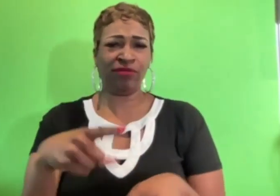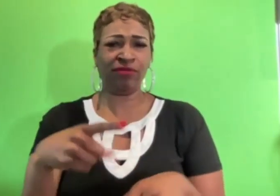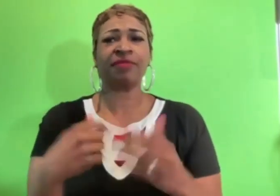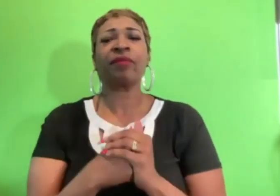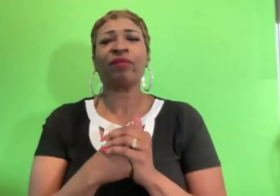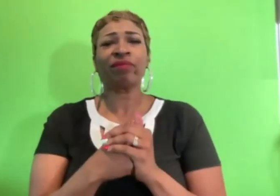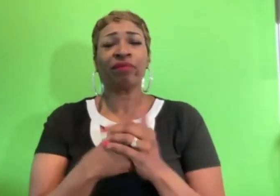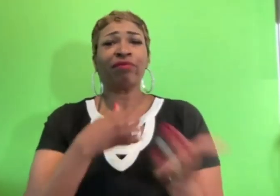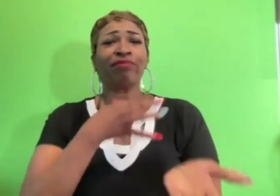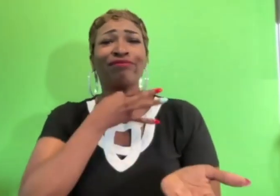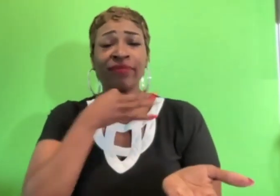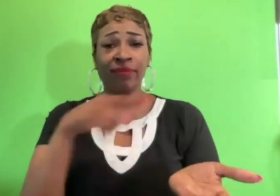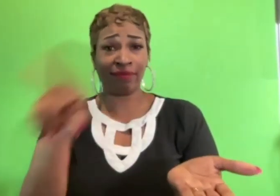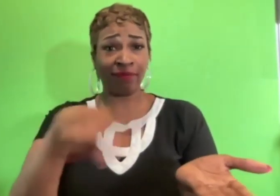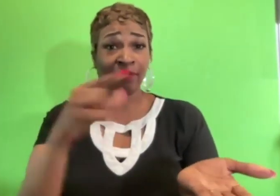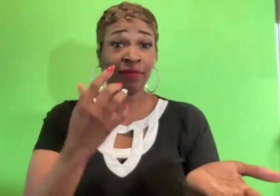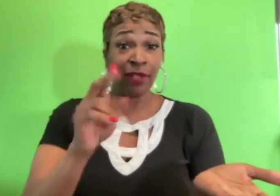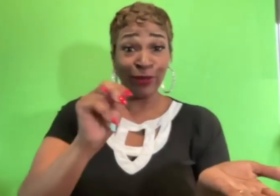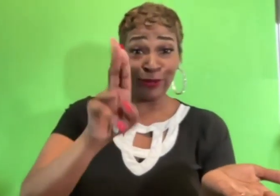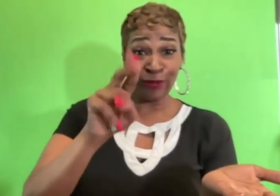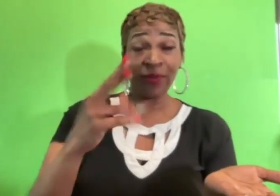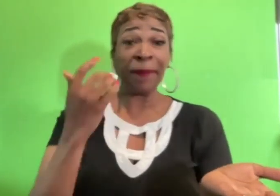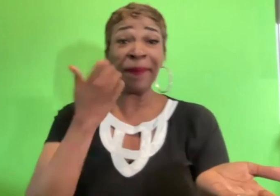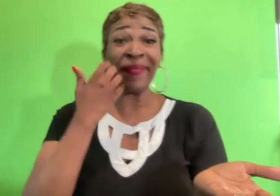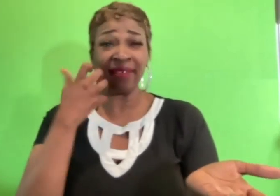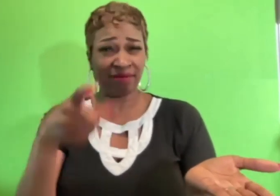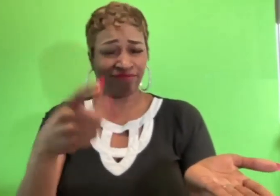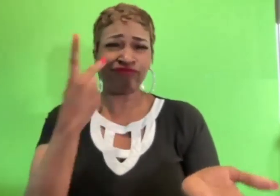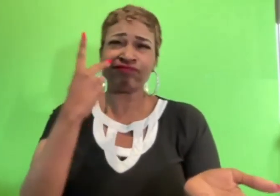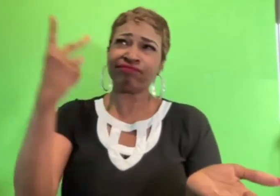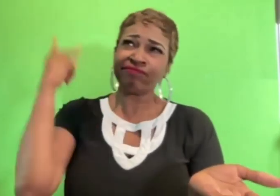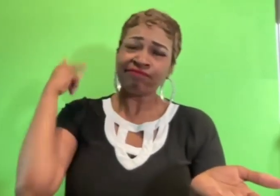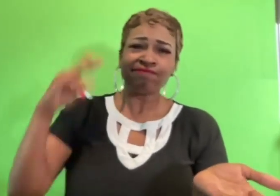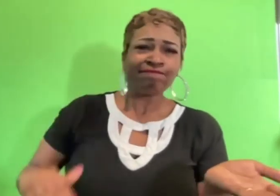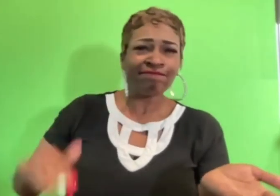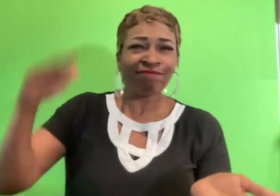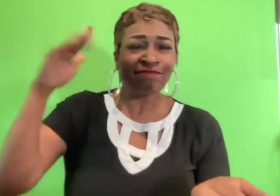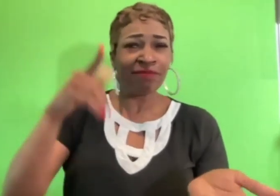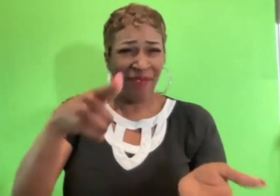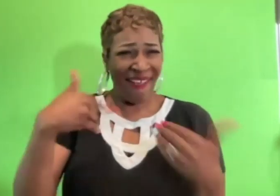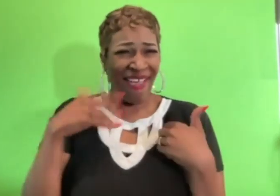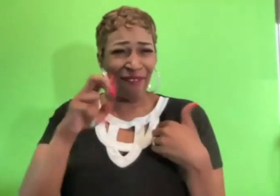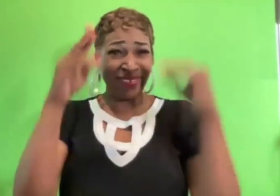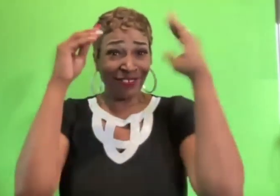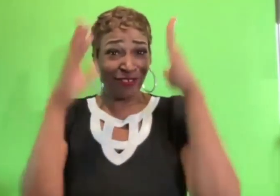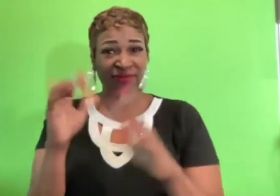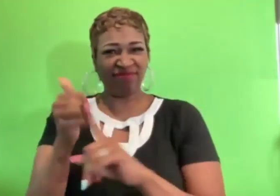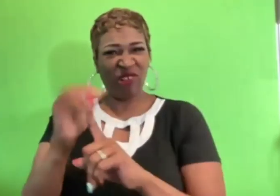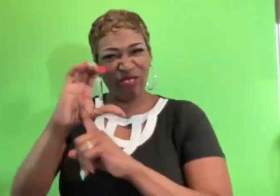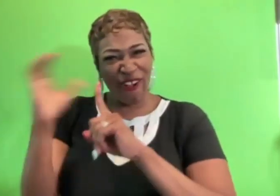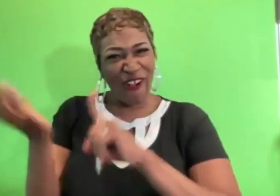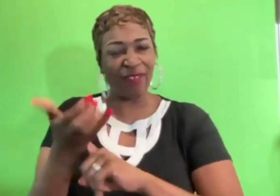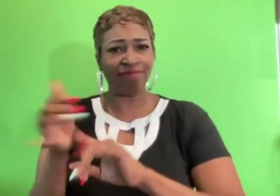So I've got a couple of questions I want to pose to you all. If you can look back on your